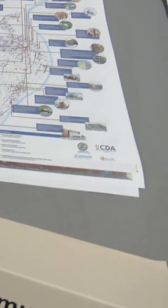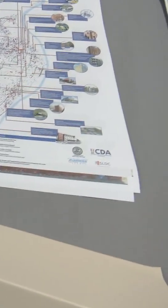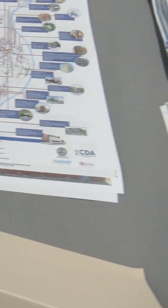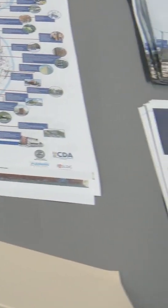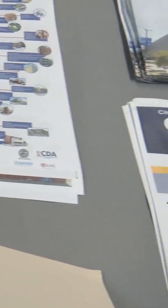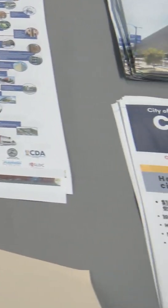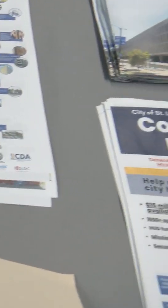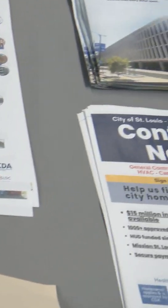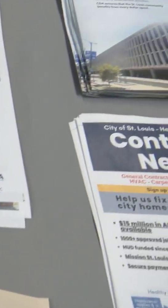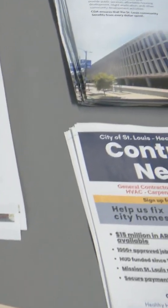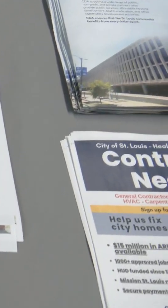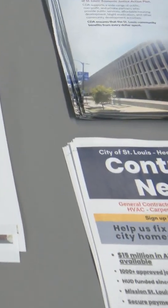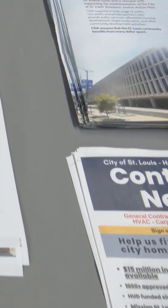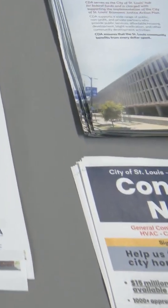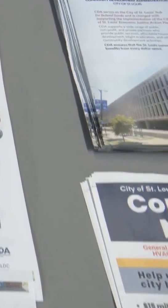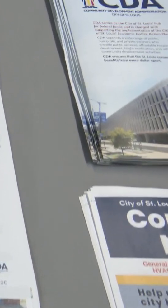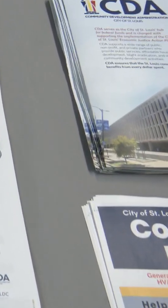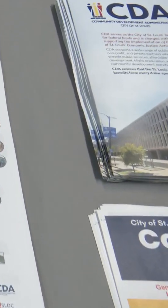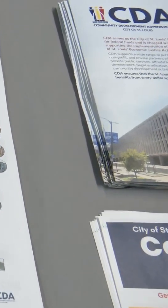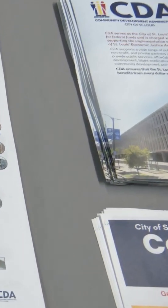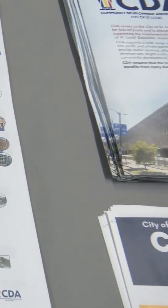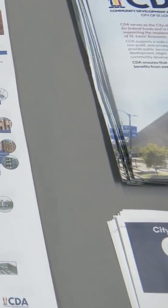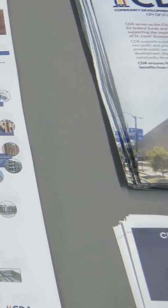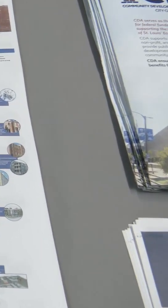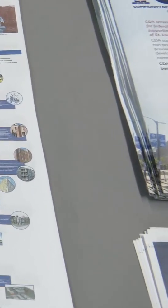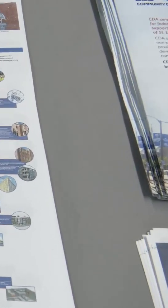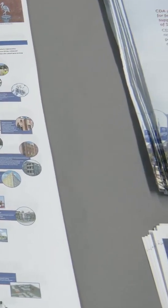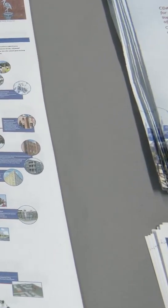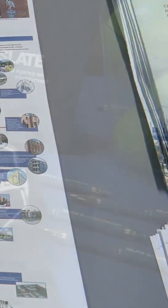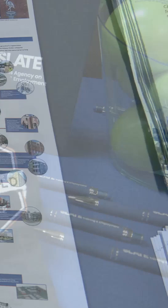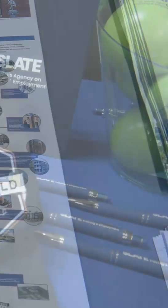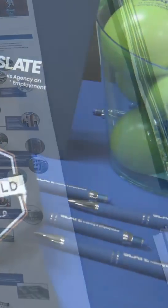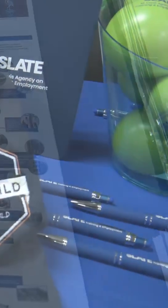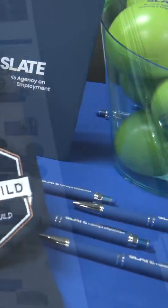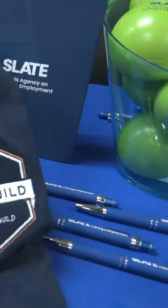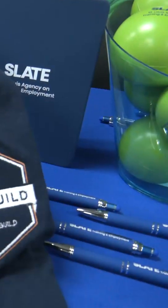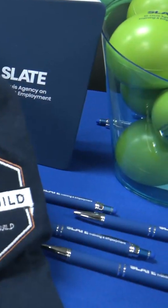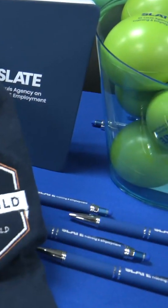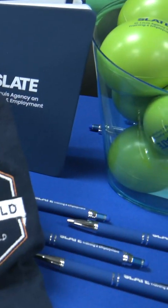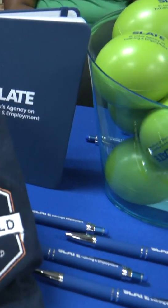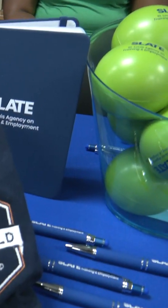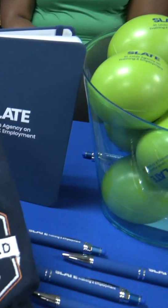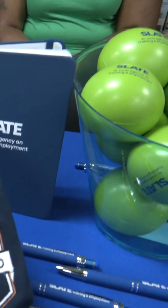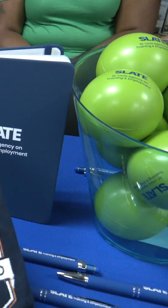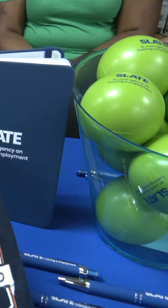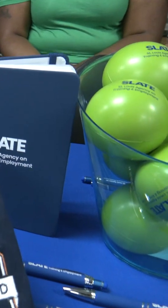departments. And again, thank you all for coming. Have a great Saturday.